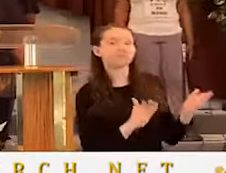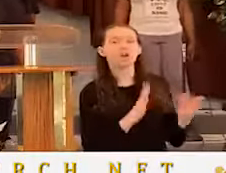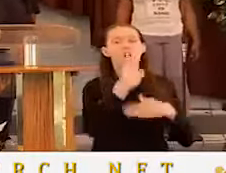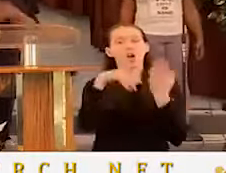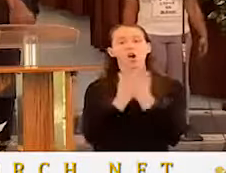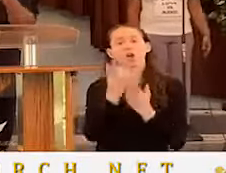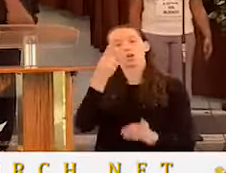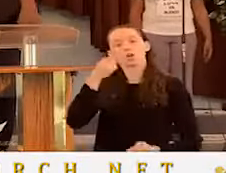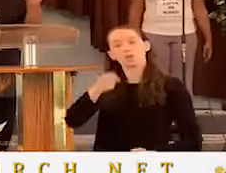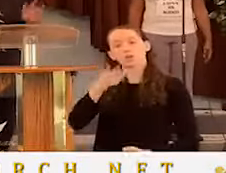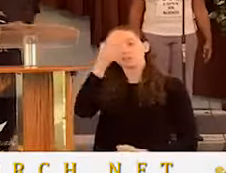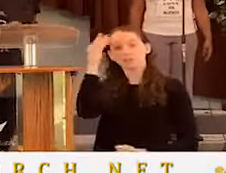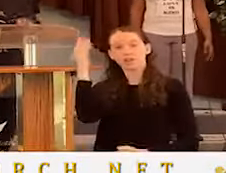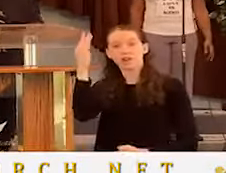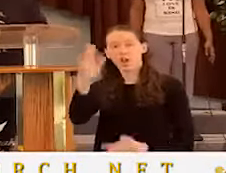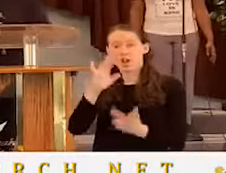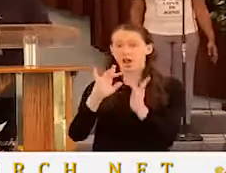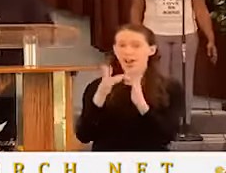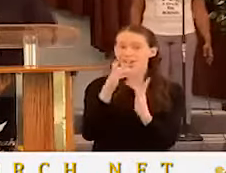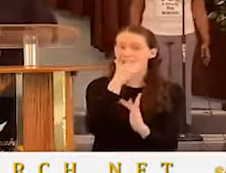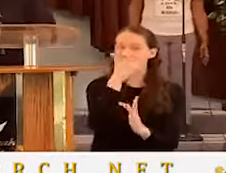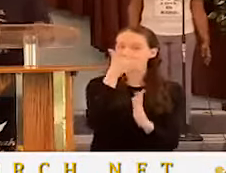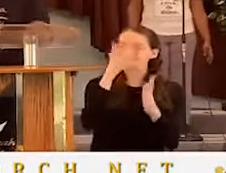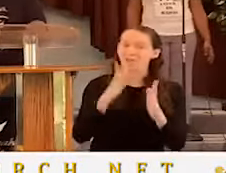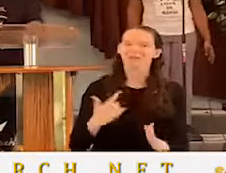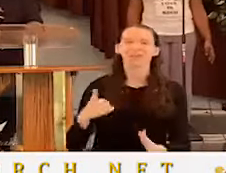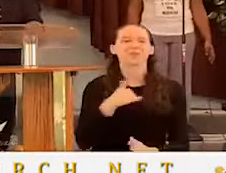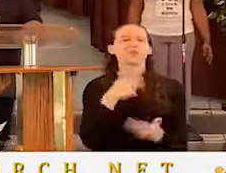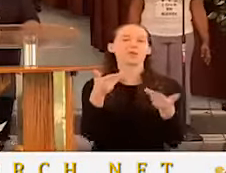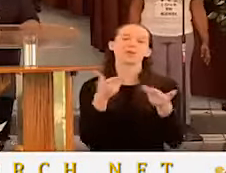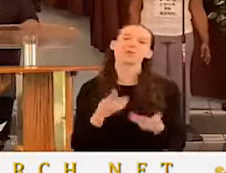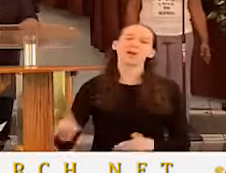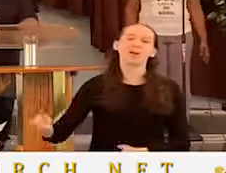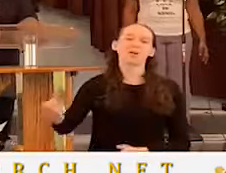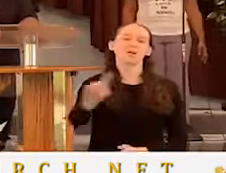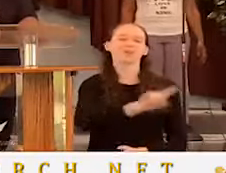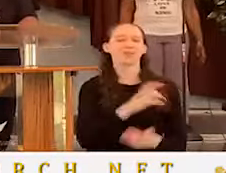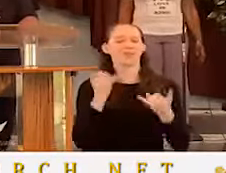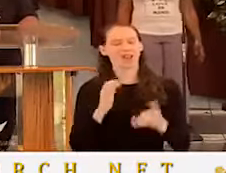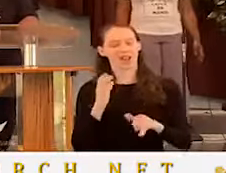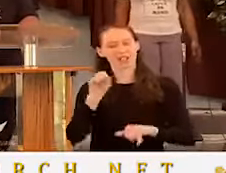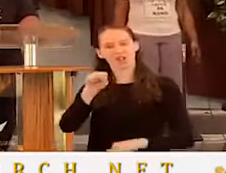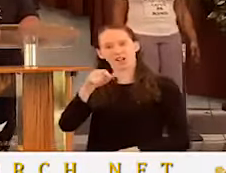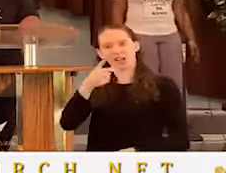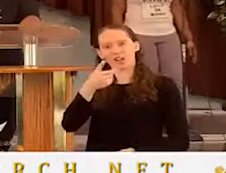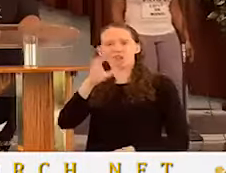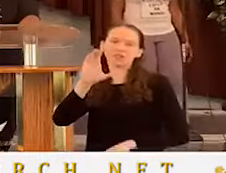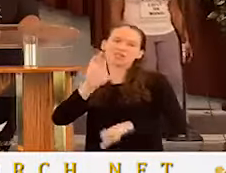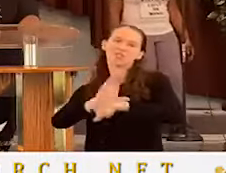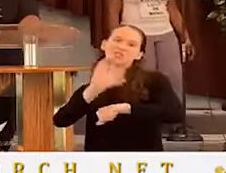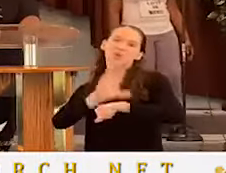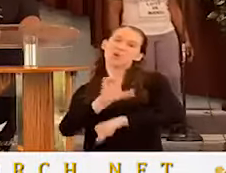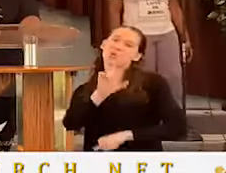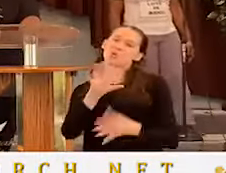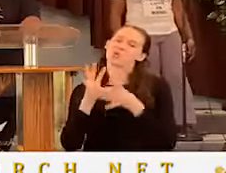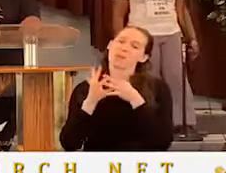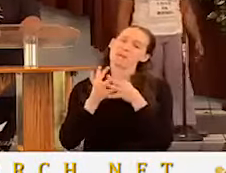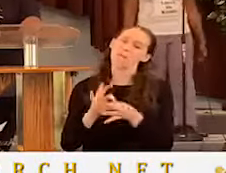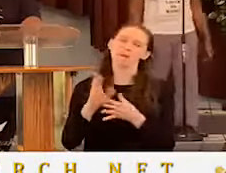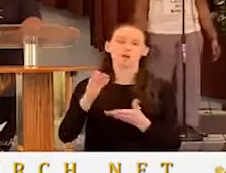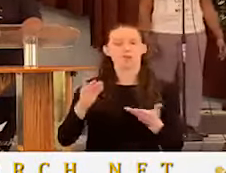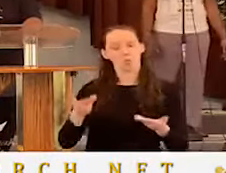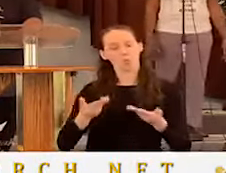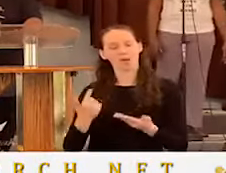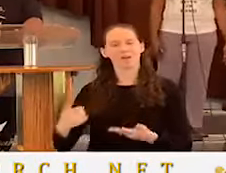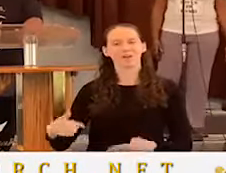you online viewers today, we welcome you to Shekinah Glory. Amen. You belong